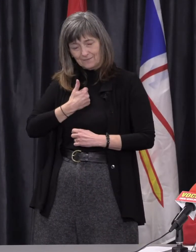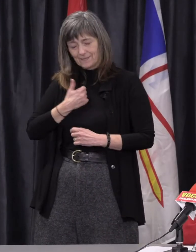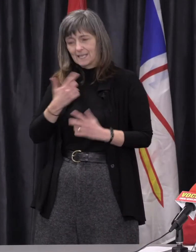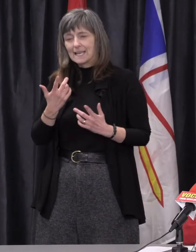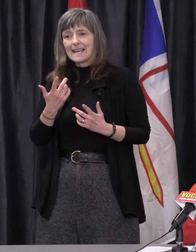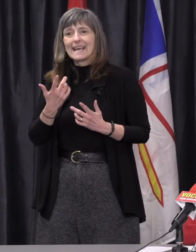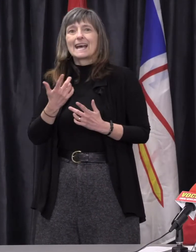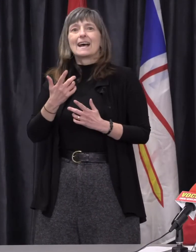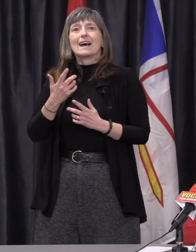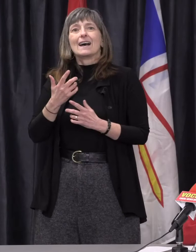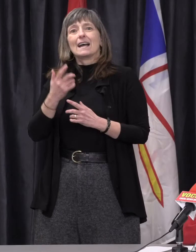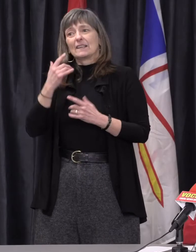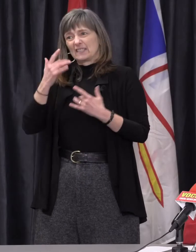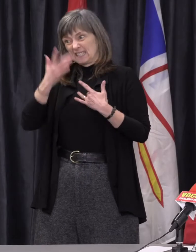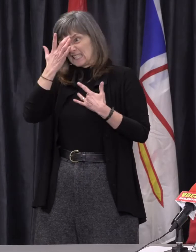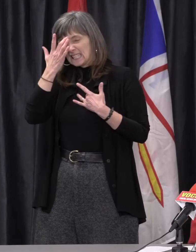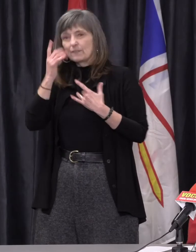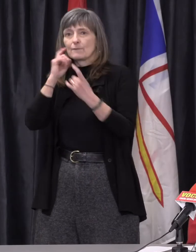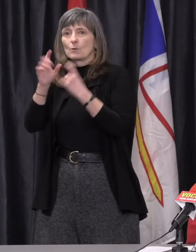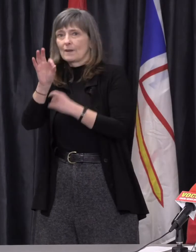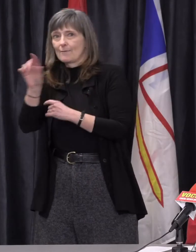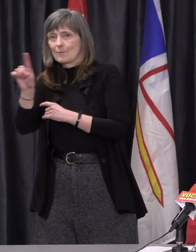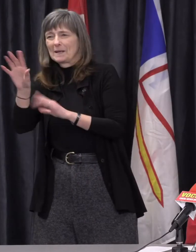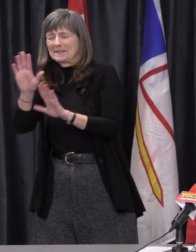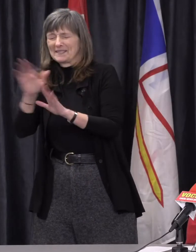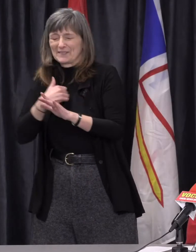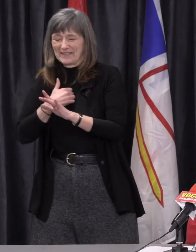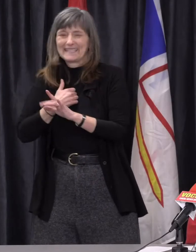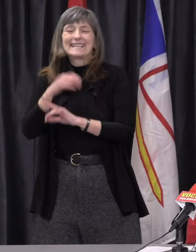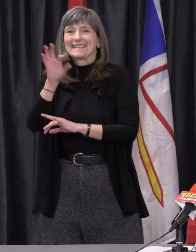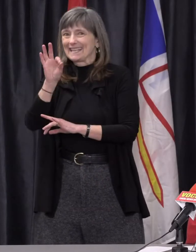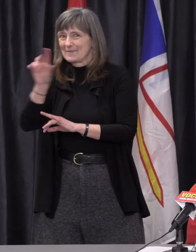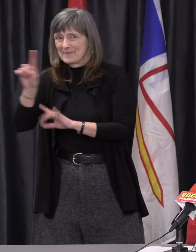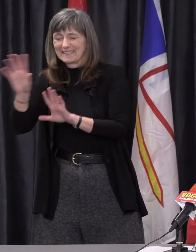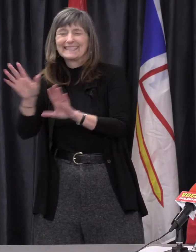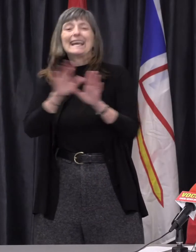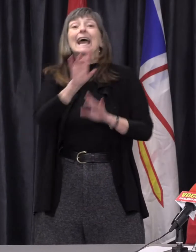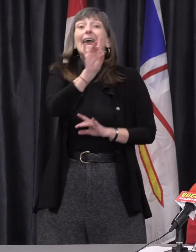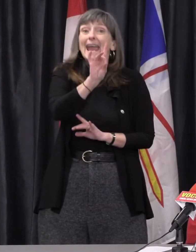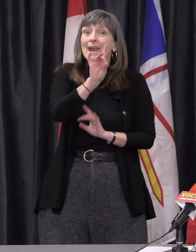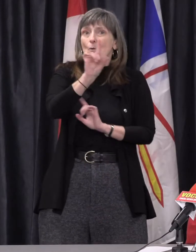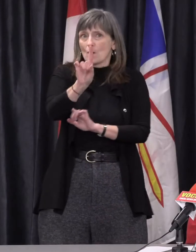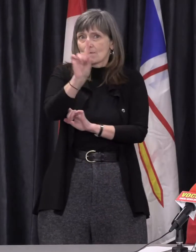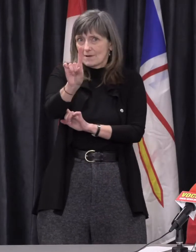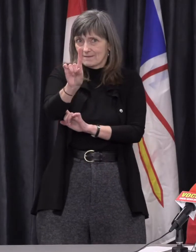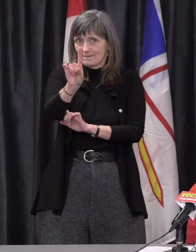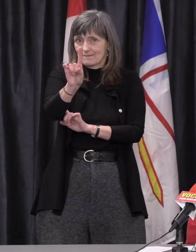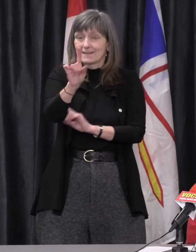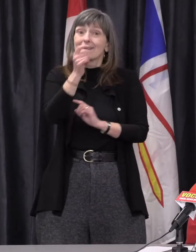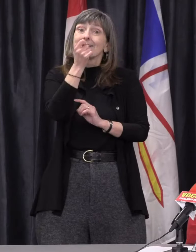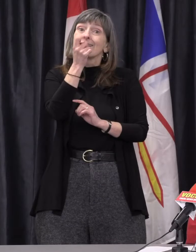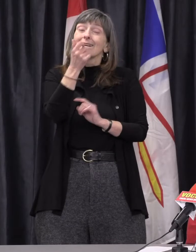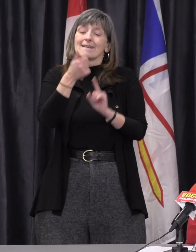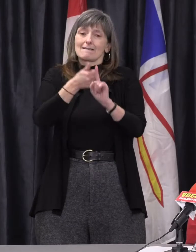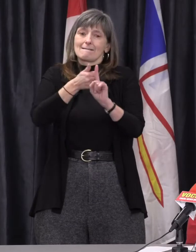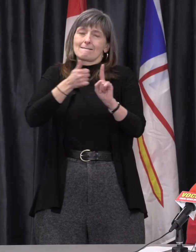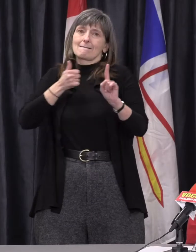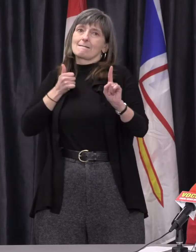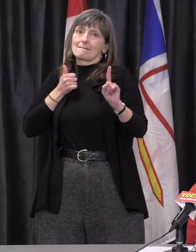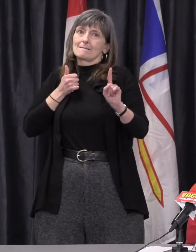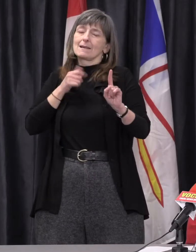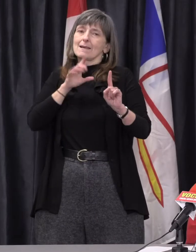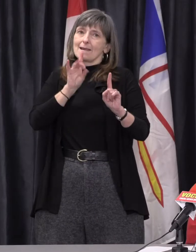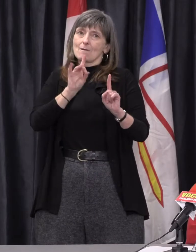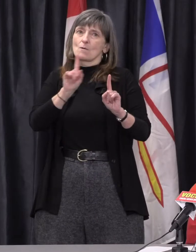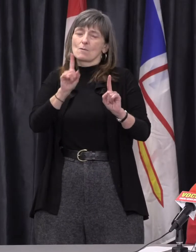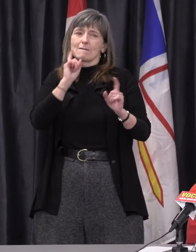911. 811 does have a backup of calls right now, lasting over 24 hours. They have additional staff